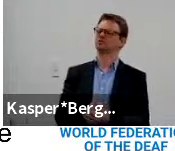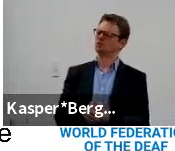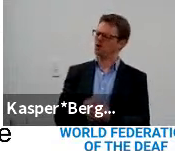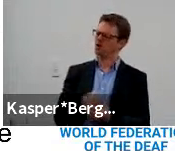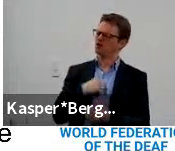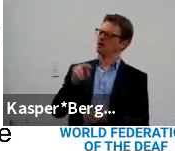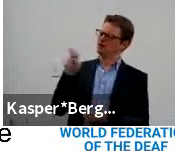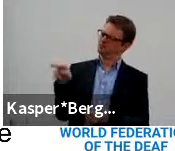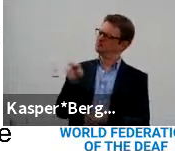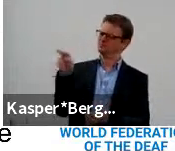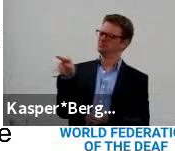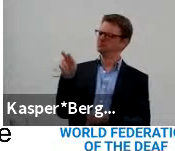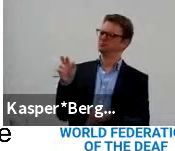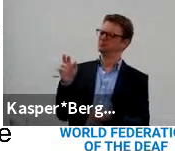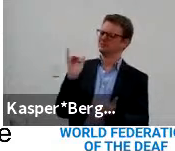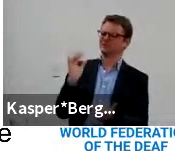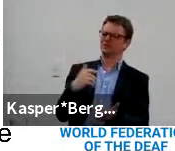vaccinated.